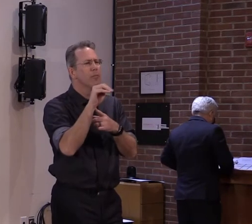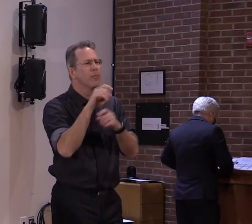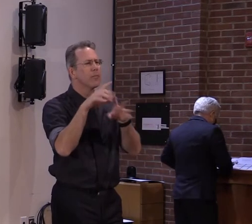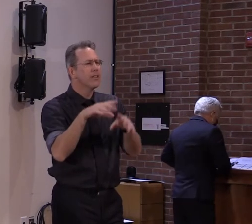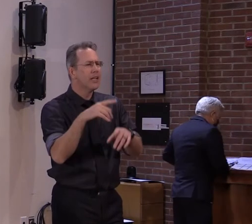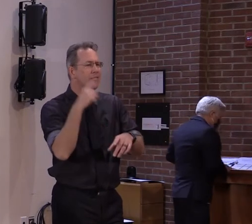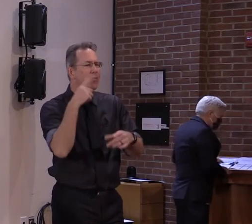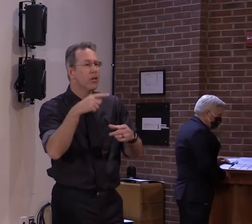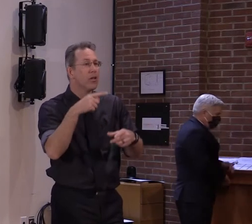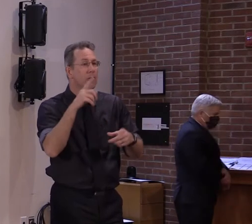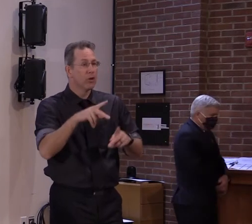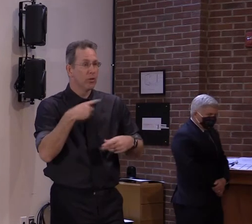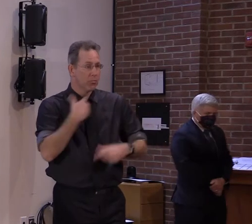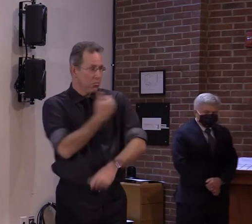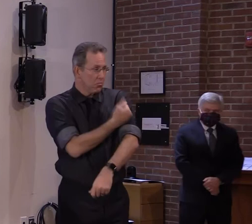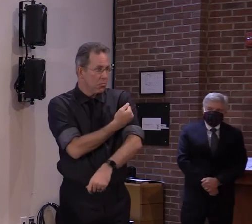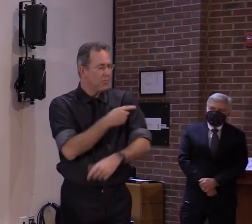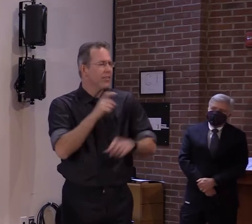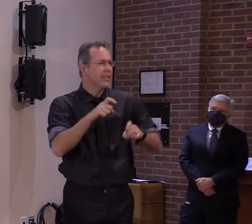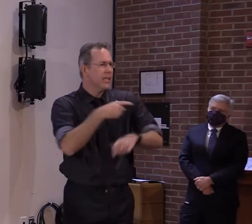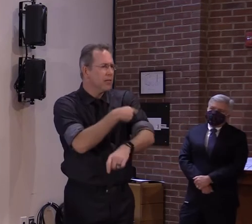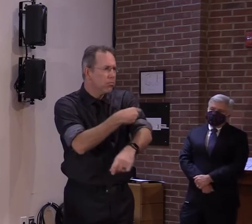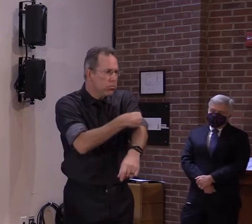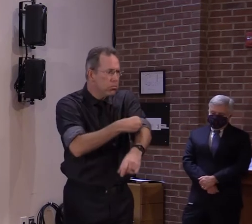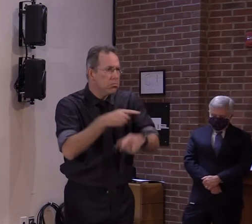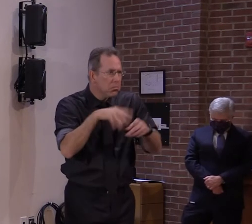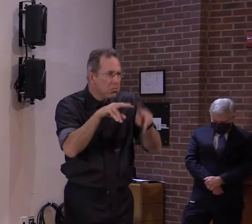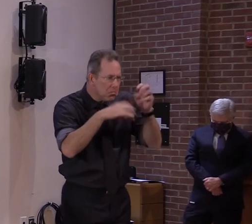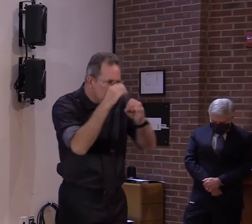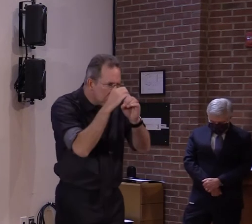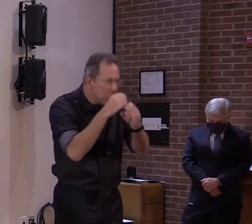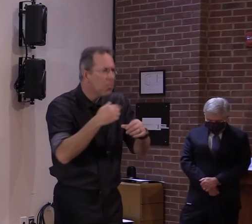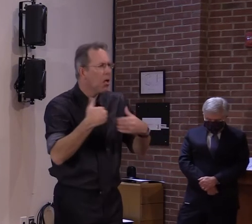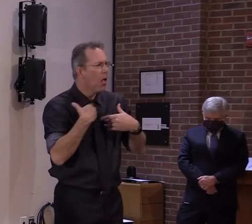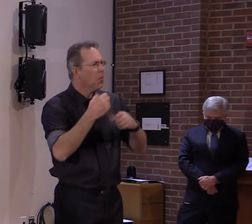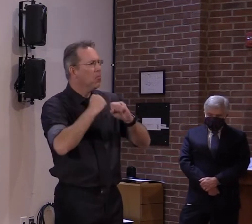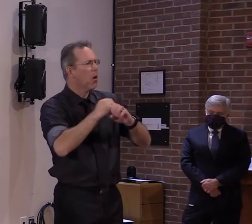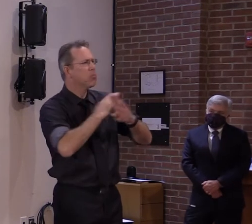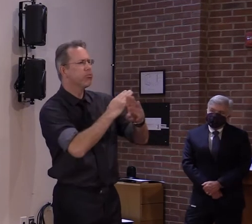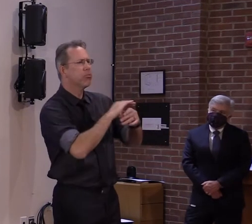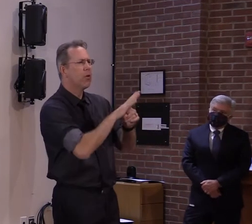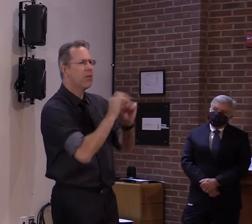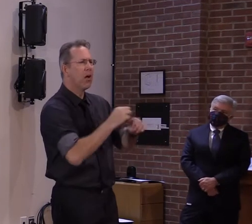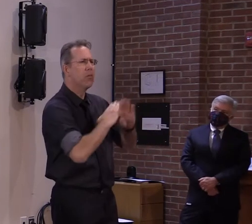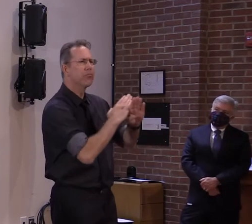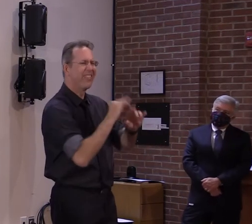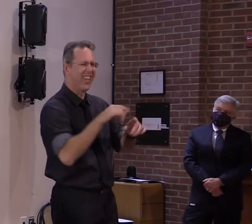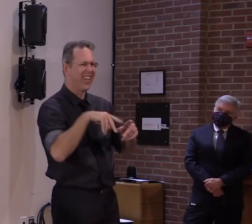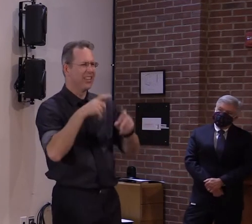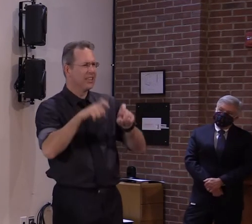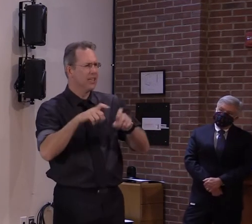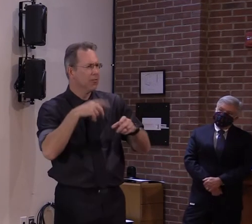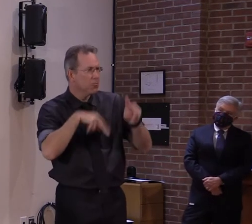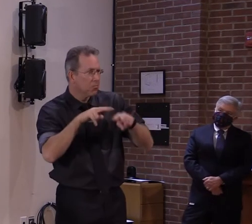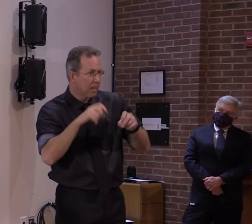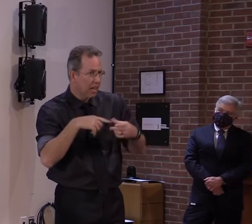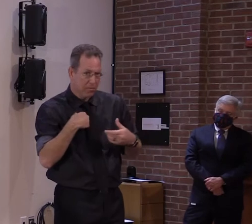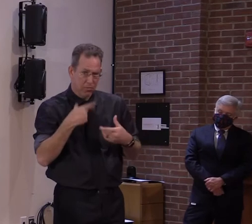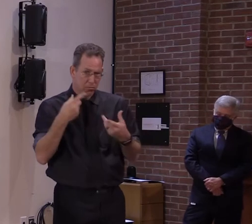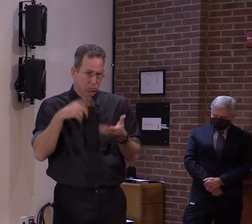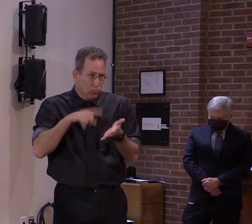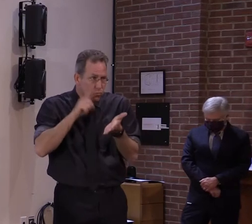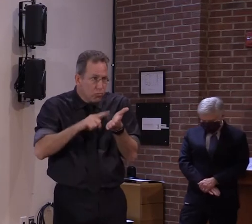way, because that's what's done in the first two phases of studies, is they determine that your body can mount an immune